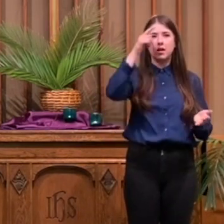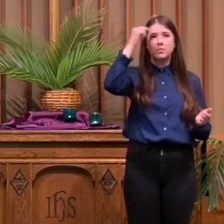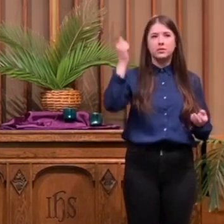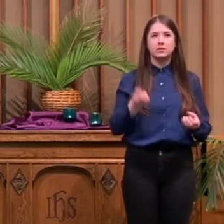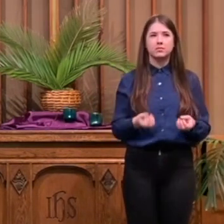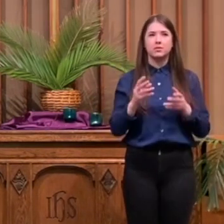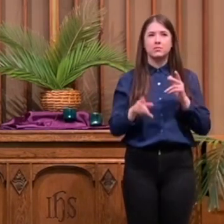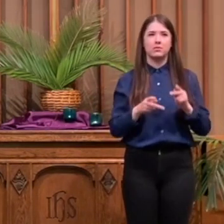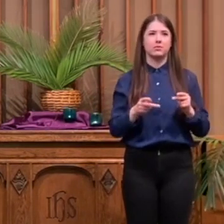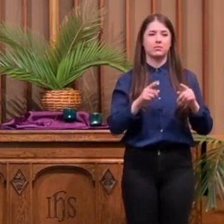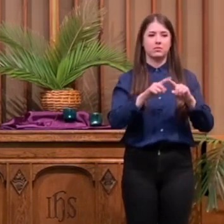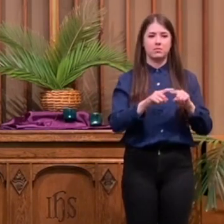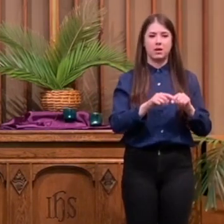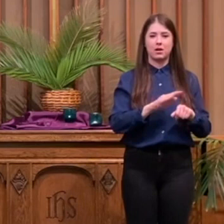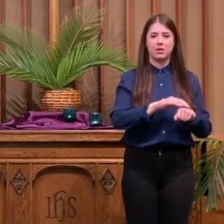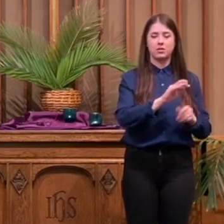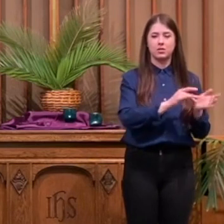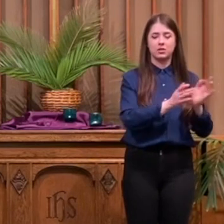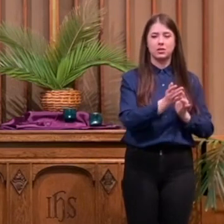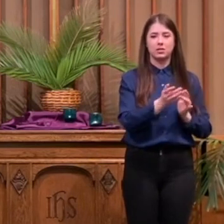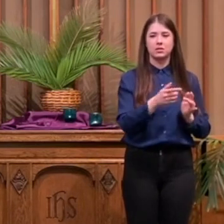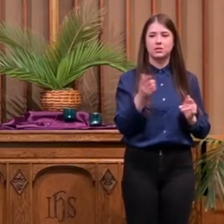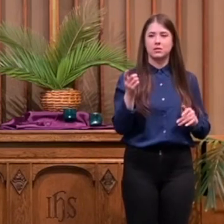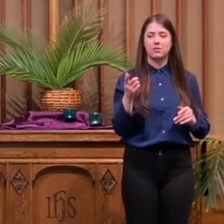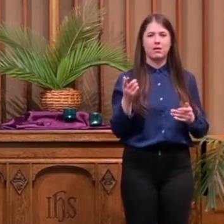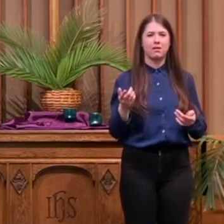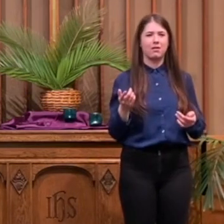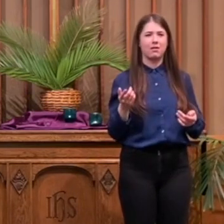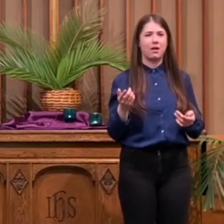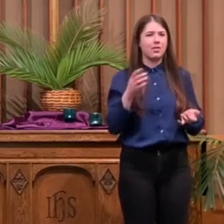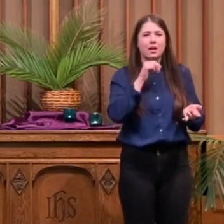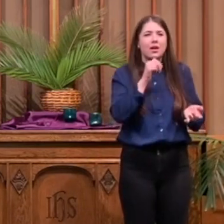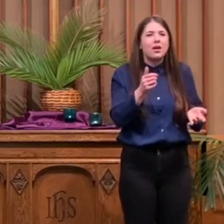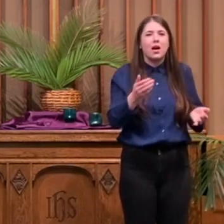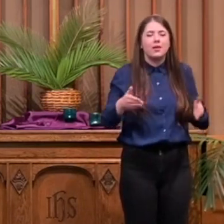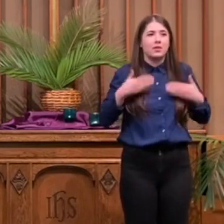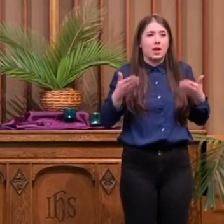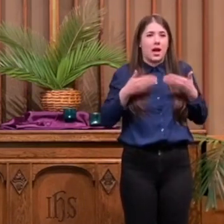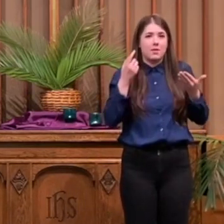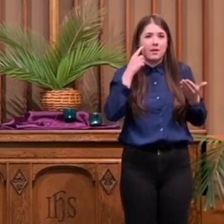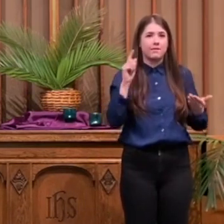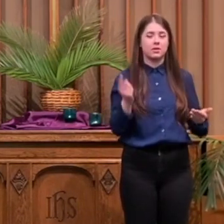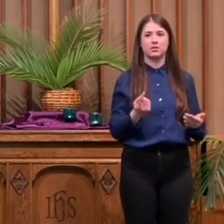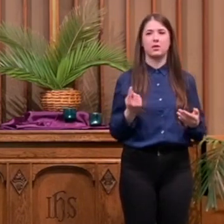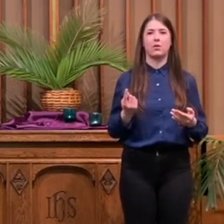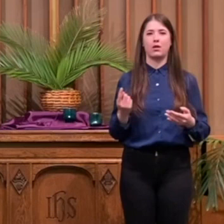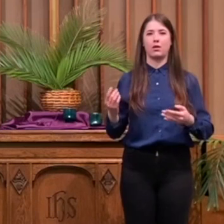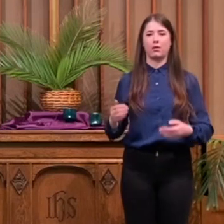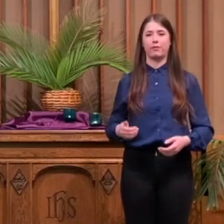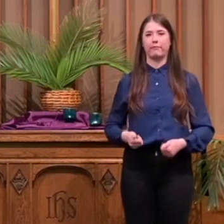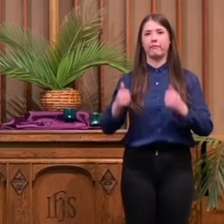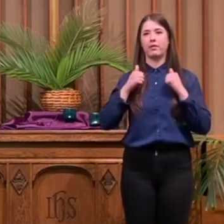about it. These religious leaders couldn't even be happy for someone who was raised from the